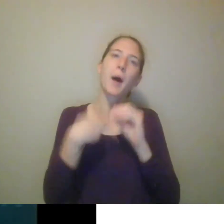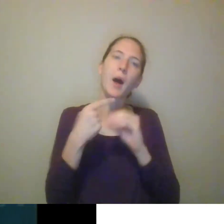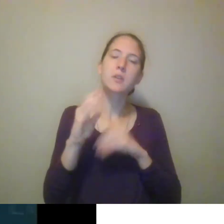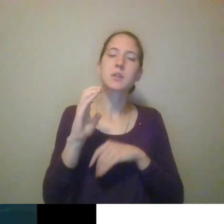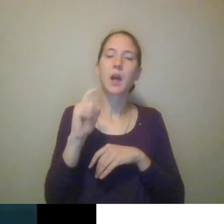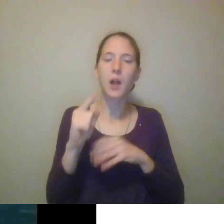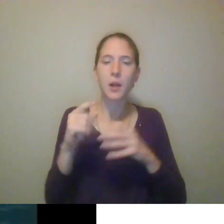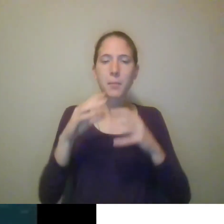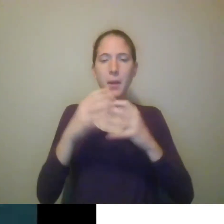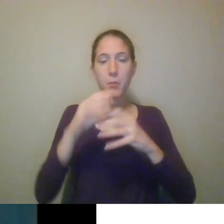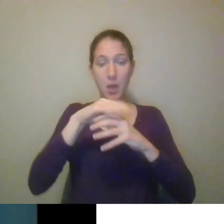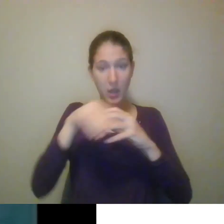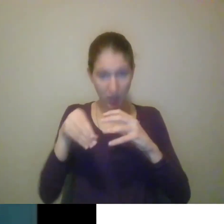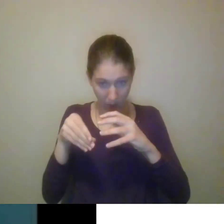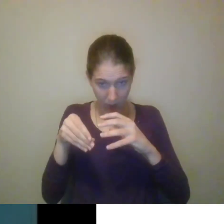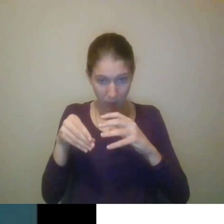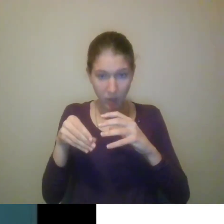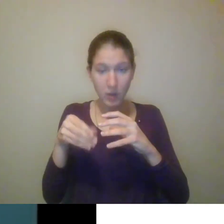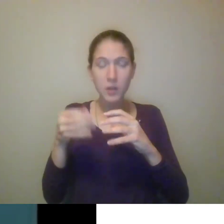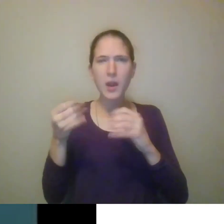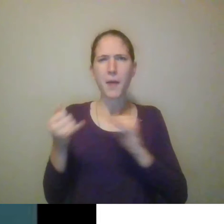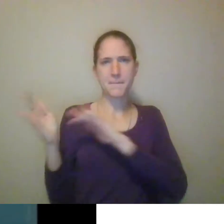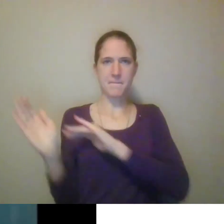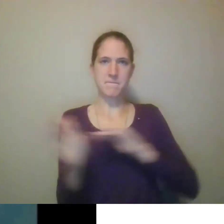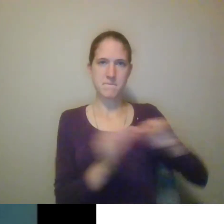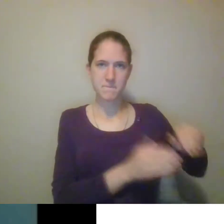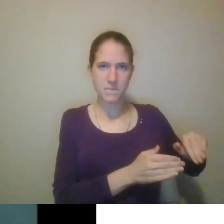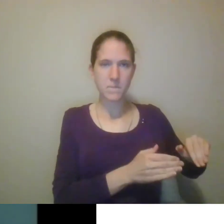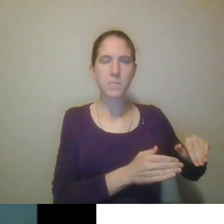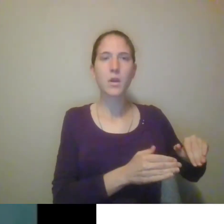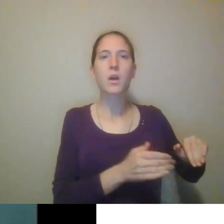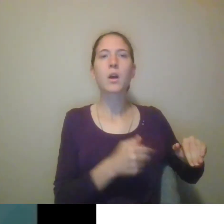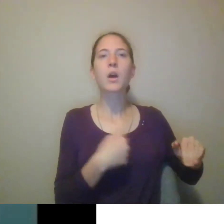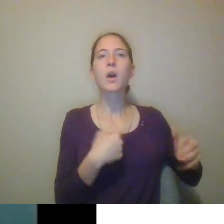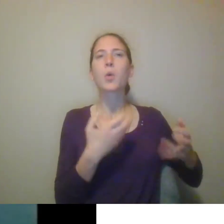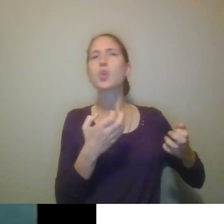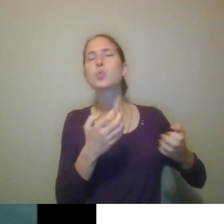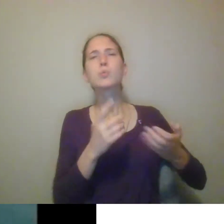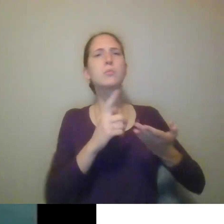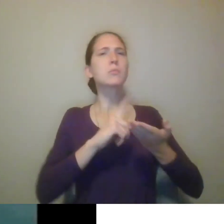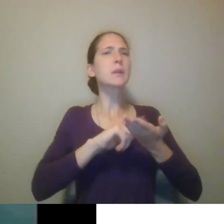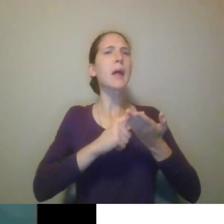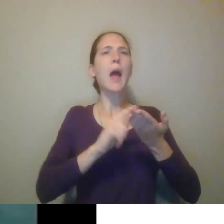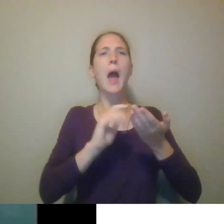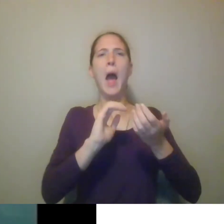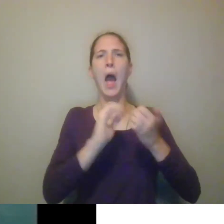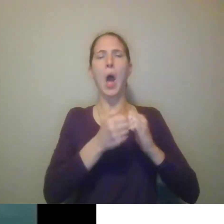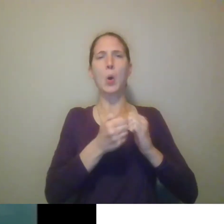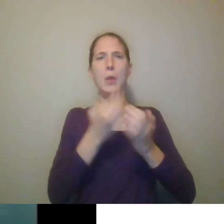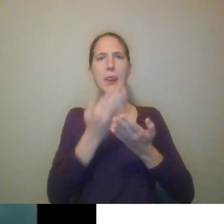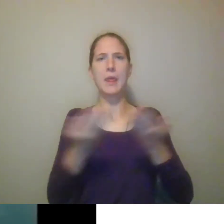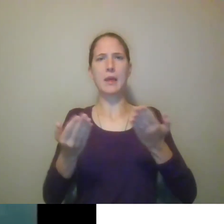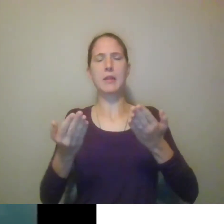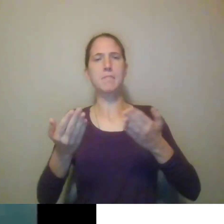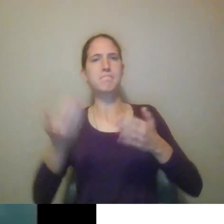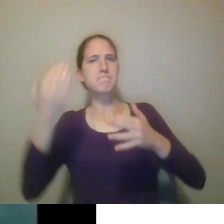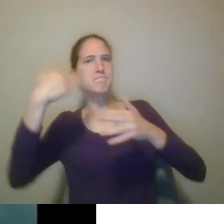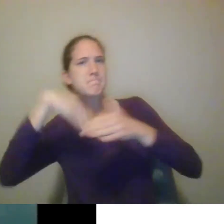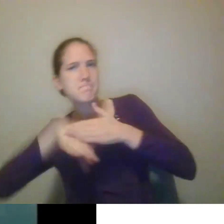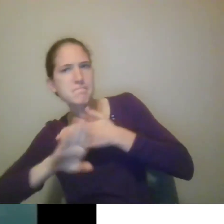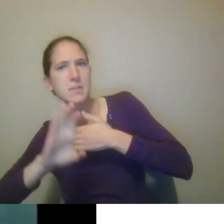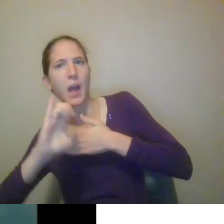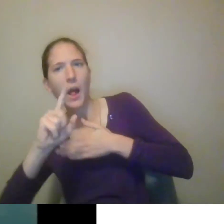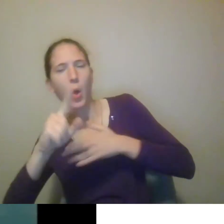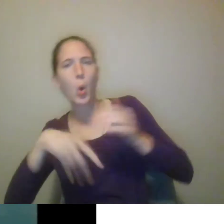about two processes or two ways materials get into a cell, get in and out